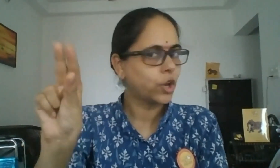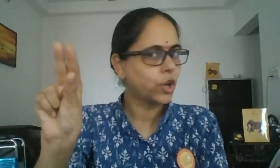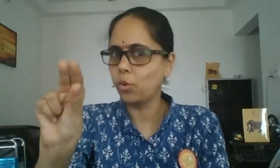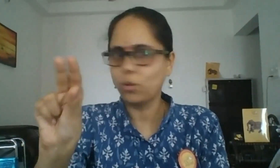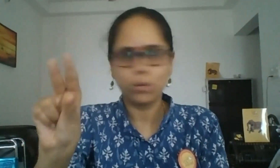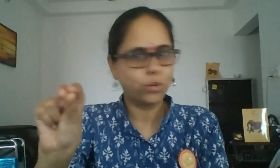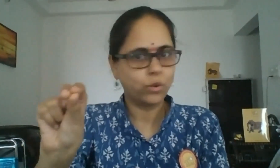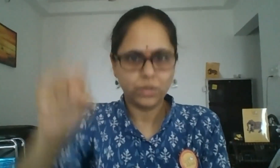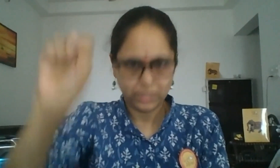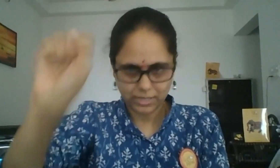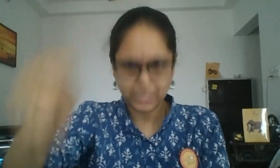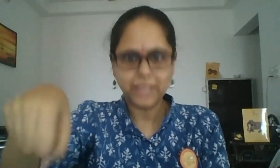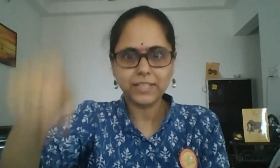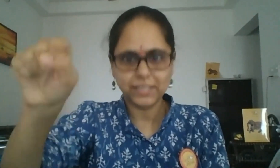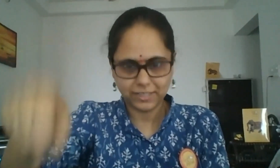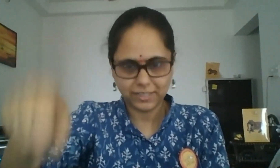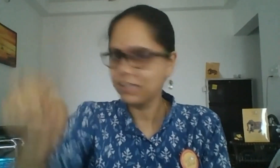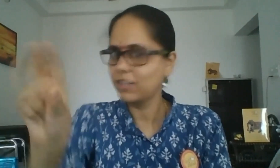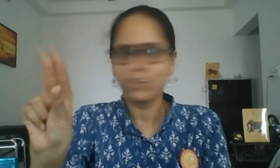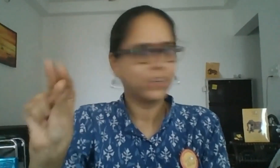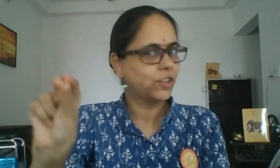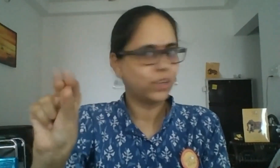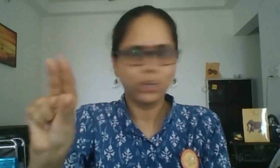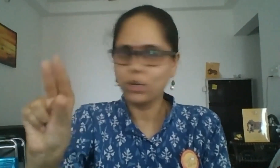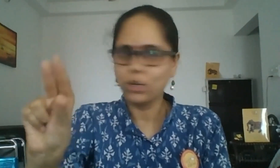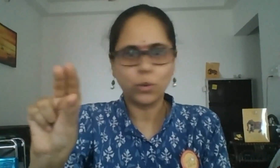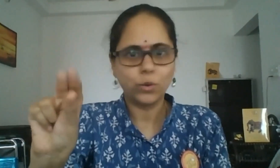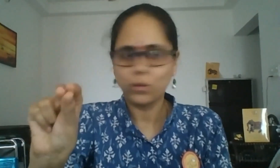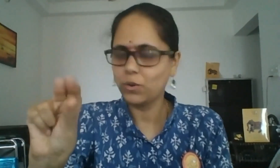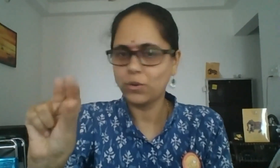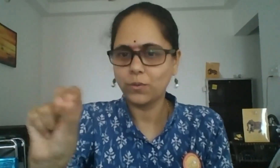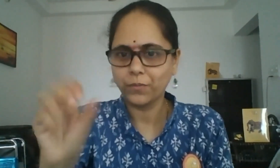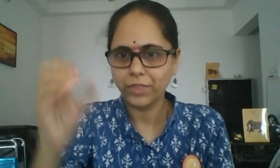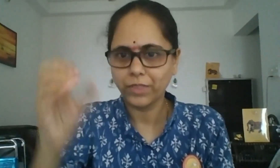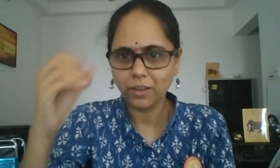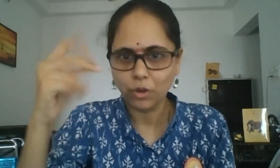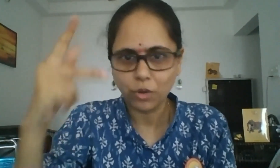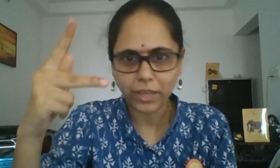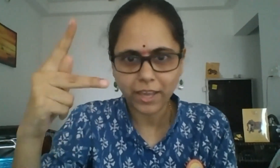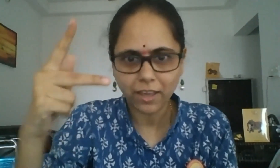No. Yes. No. Okay.